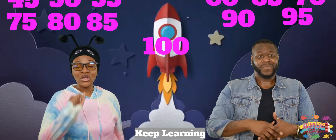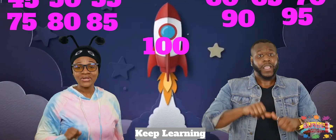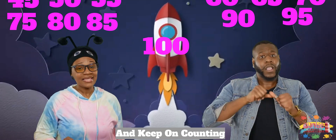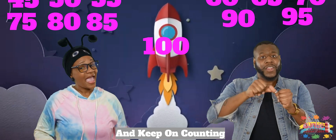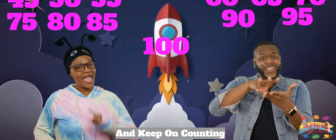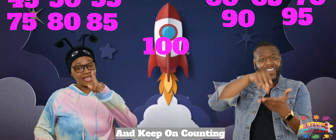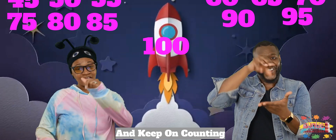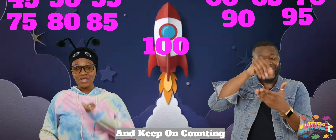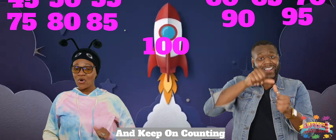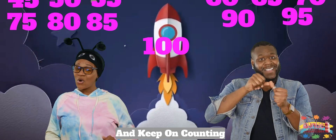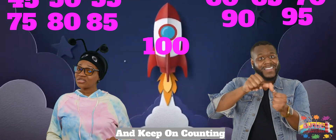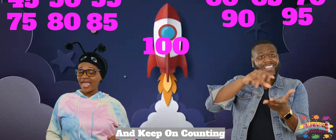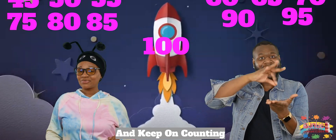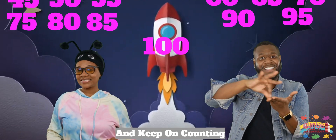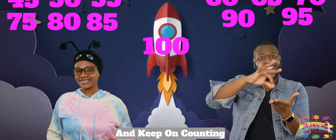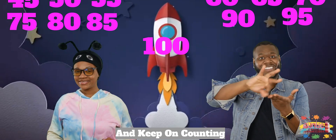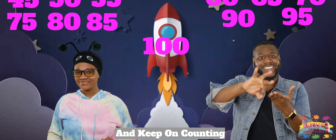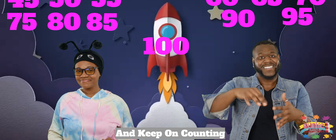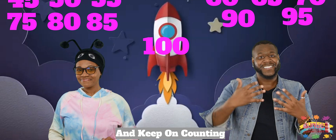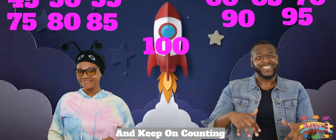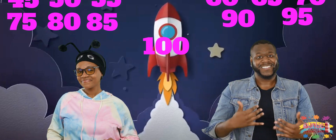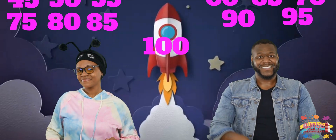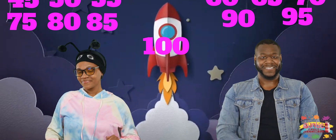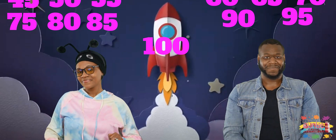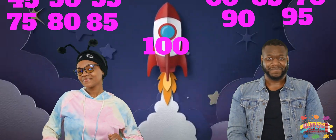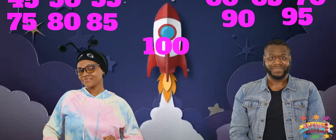Keep learning and keep on counting.